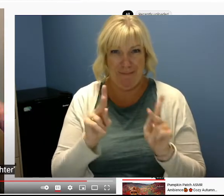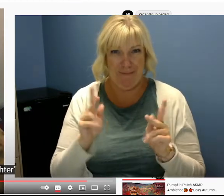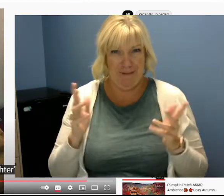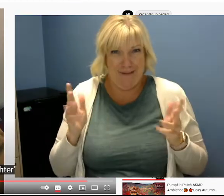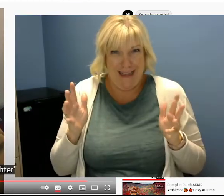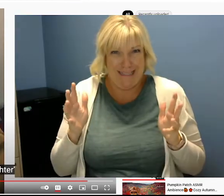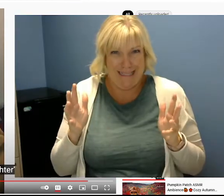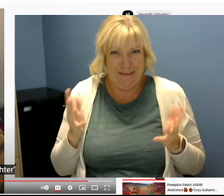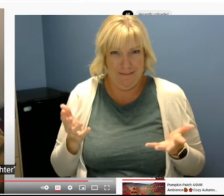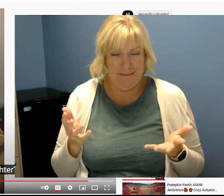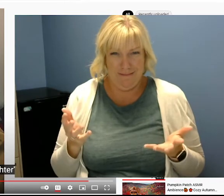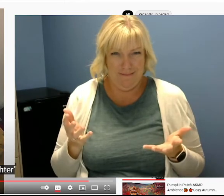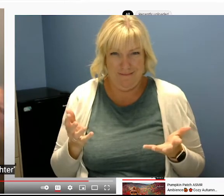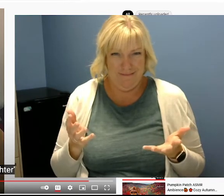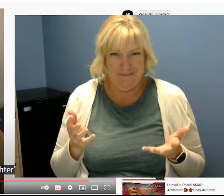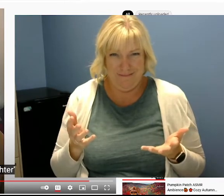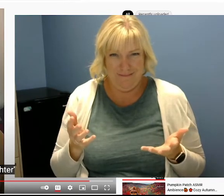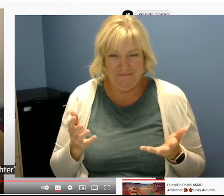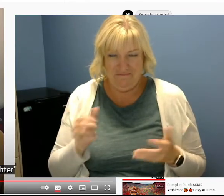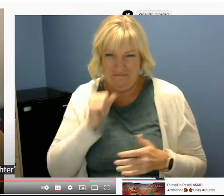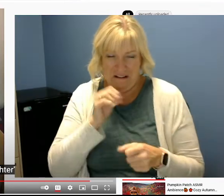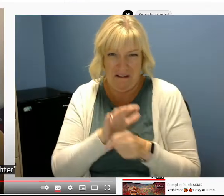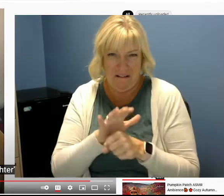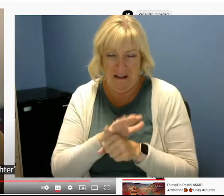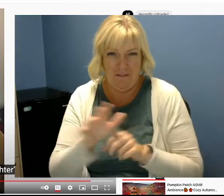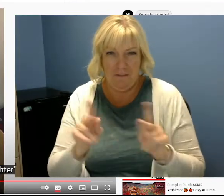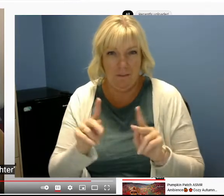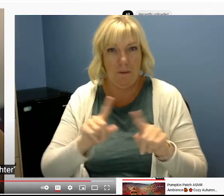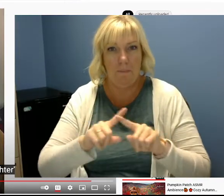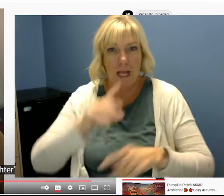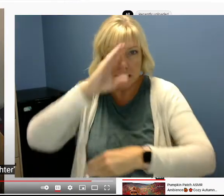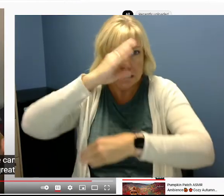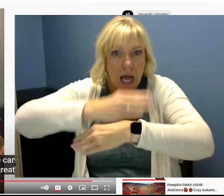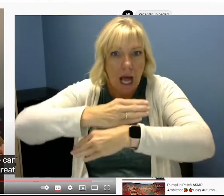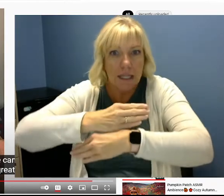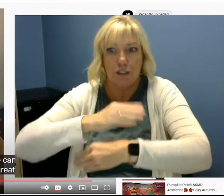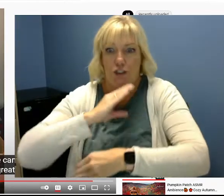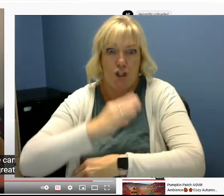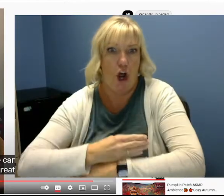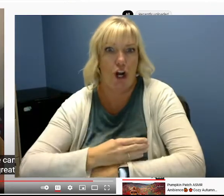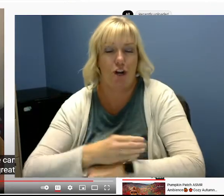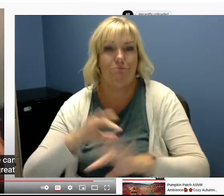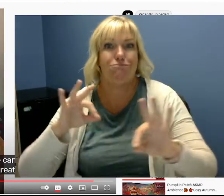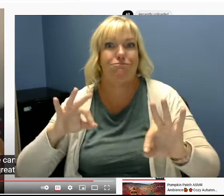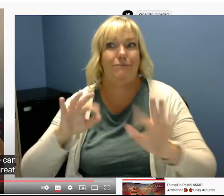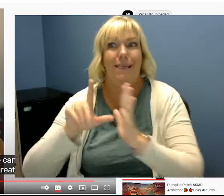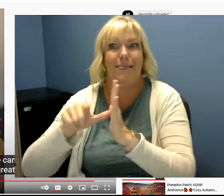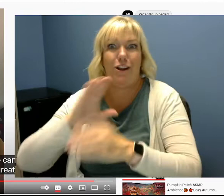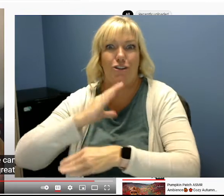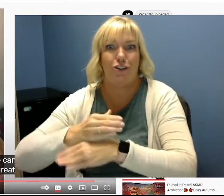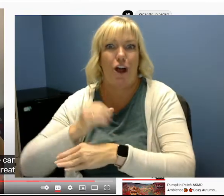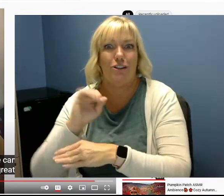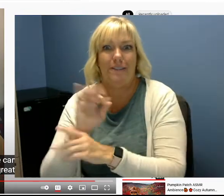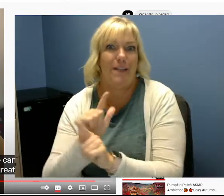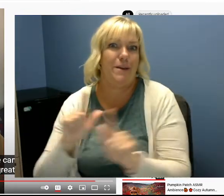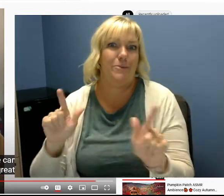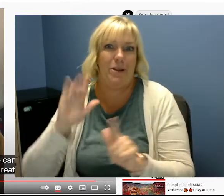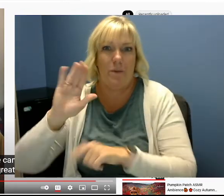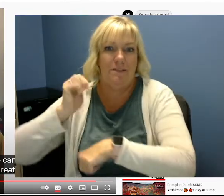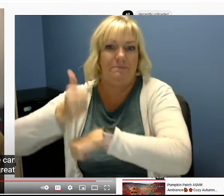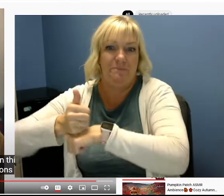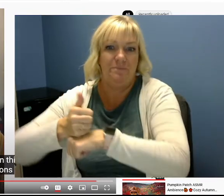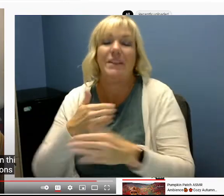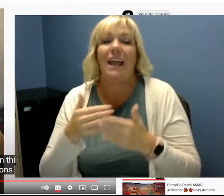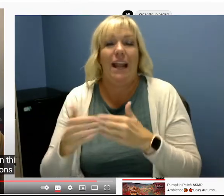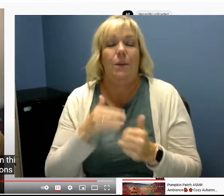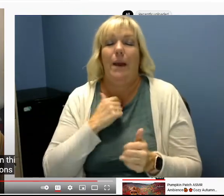sons unless we're daughters, but women will form a Daughters of Liberty. And we can all get behind freedom, right? We can all get behind liberty. So it's a